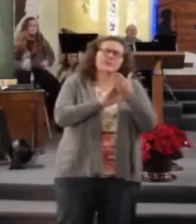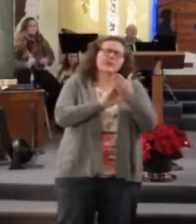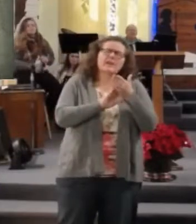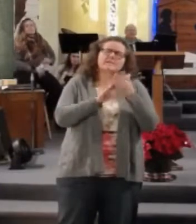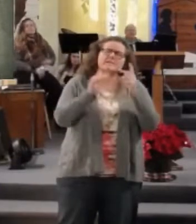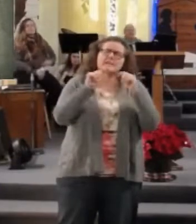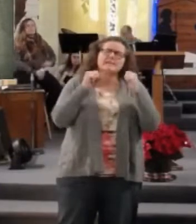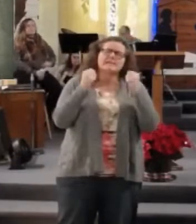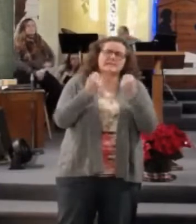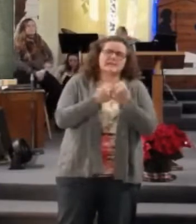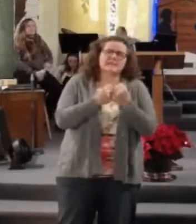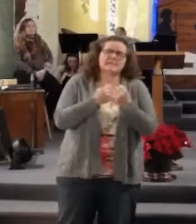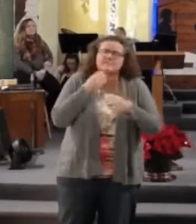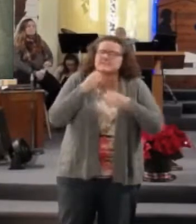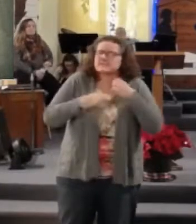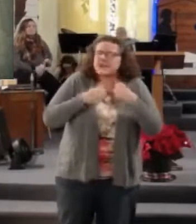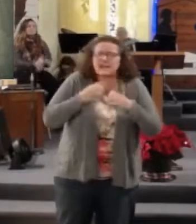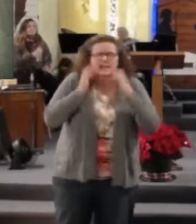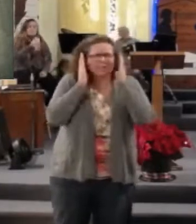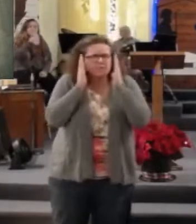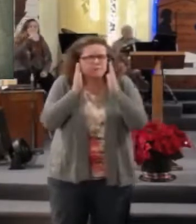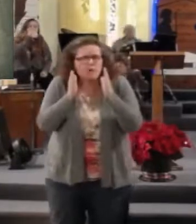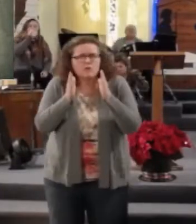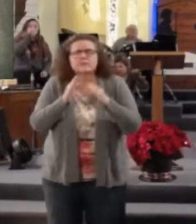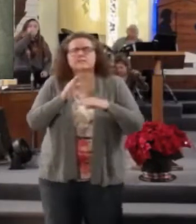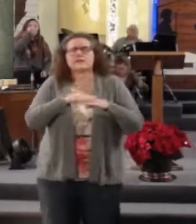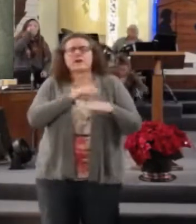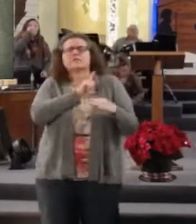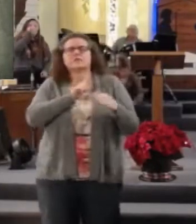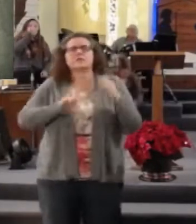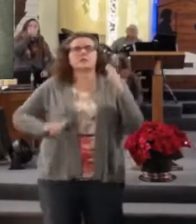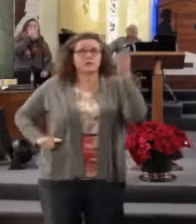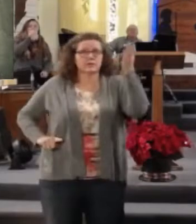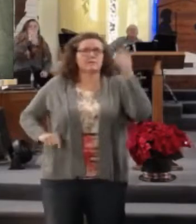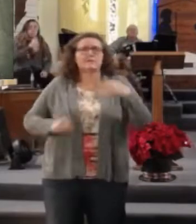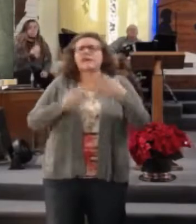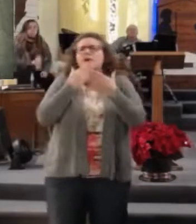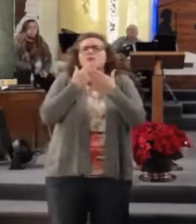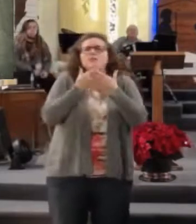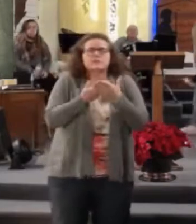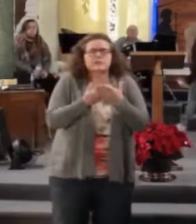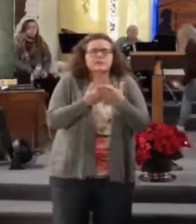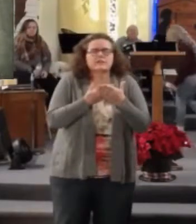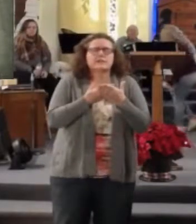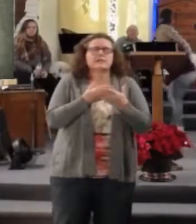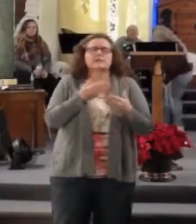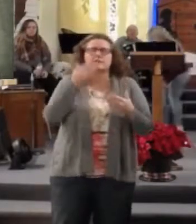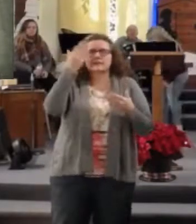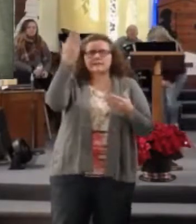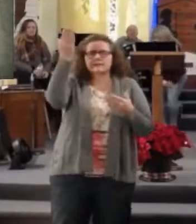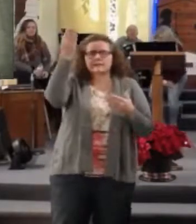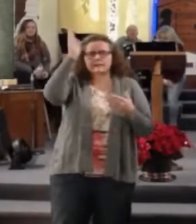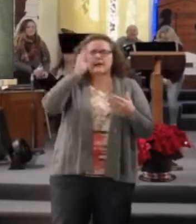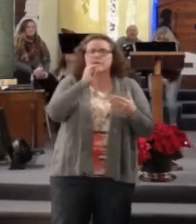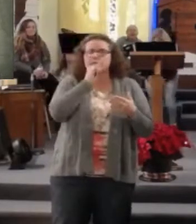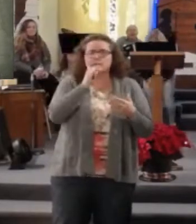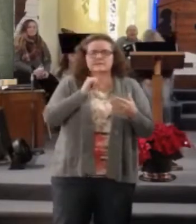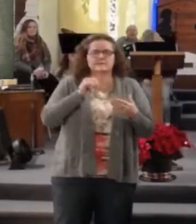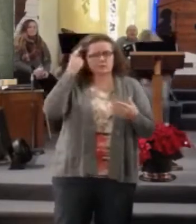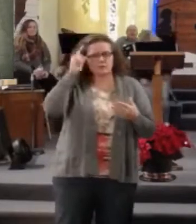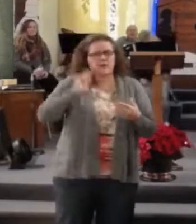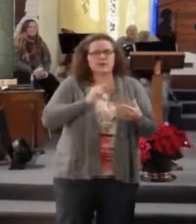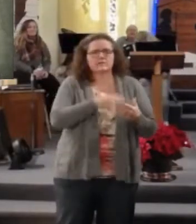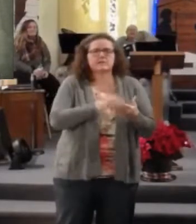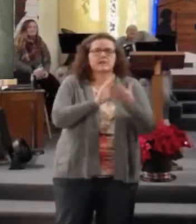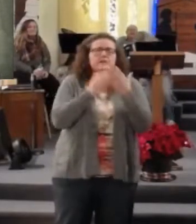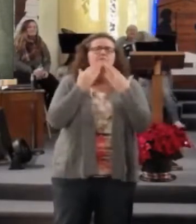you excited, really gets you focused on the Lord and how good He is to us. So I'm very thankful for the praise team and